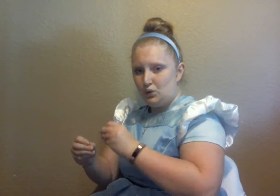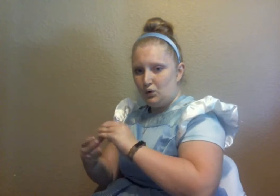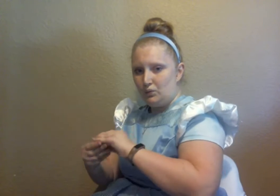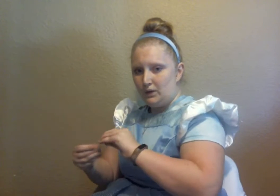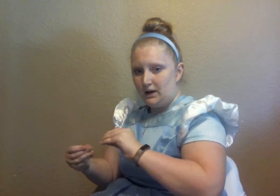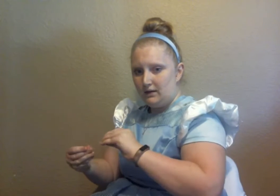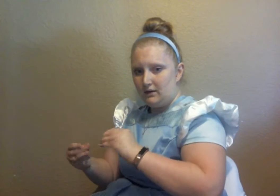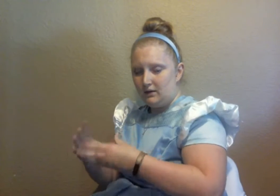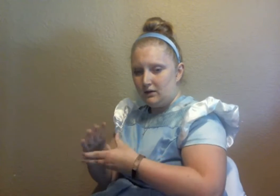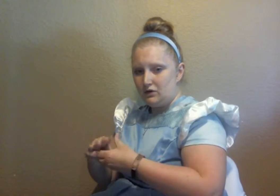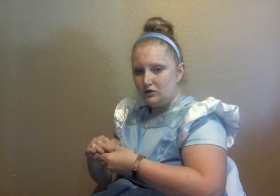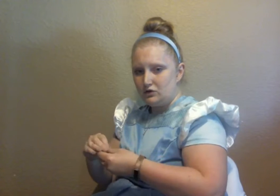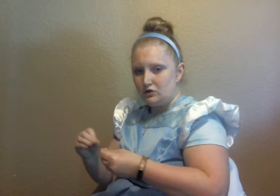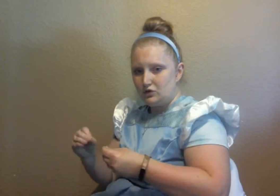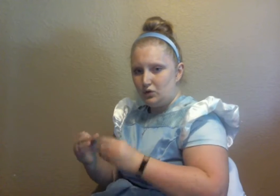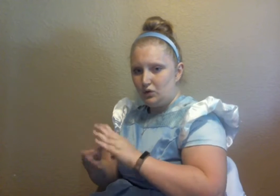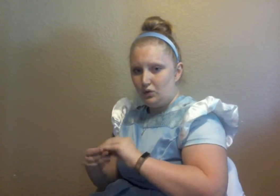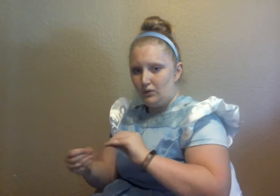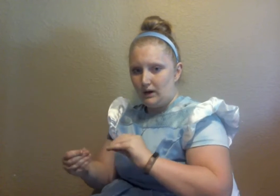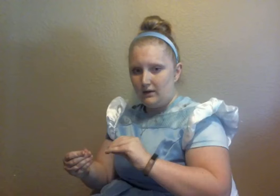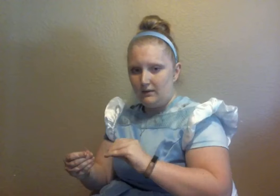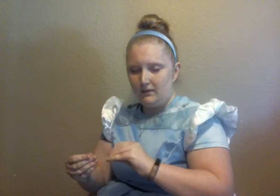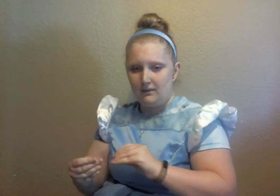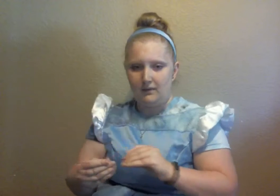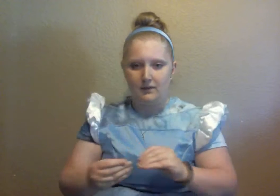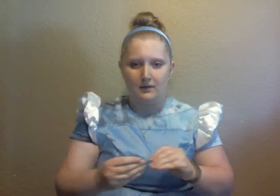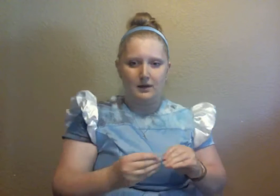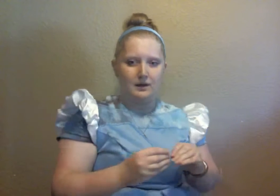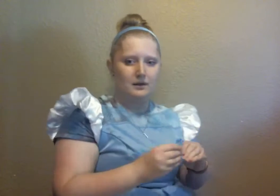Story. Story.